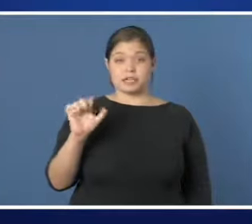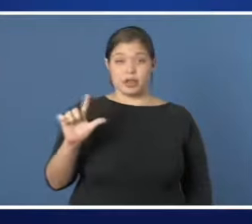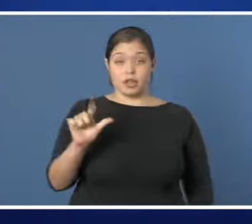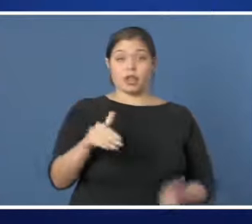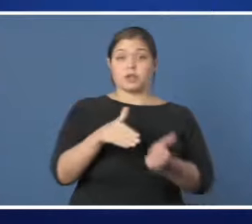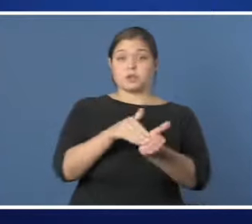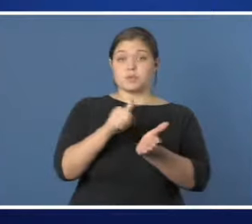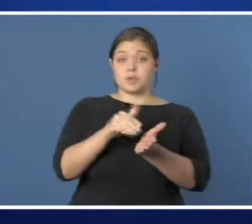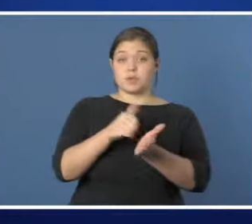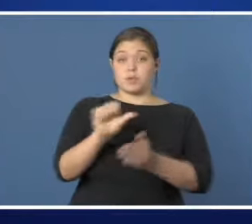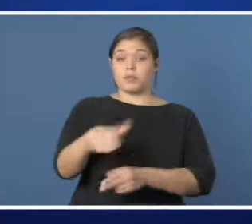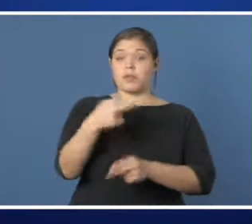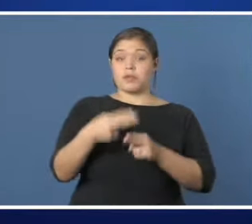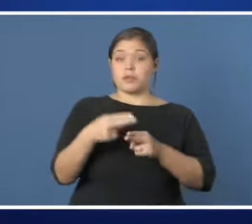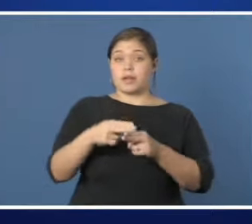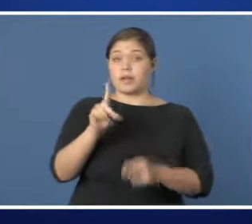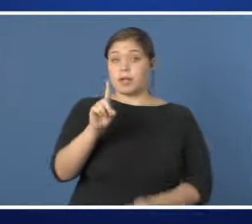antibacterial soap,